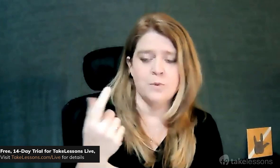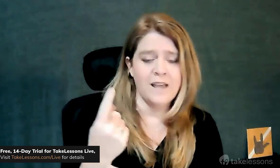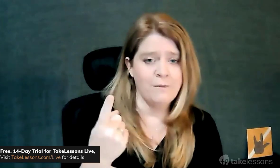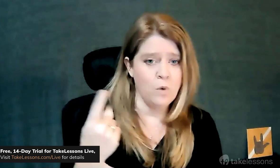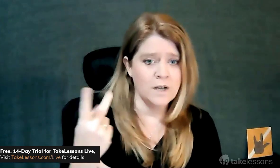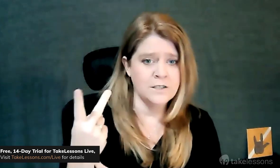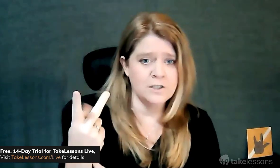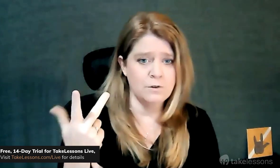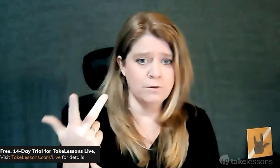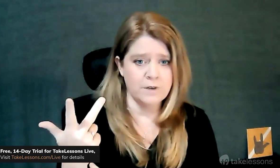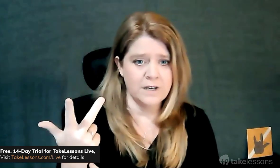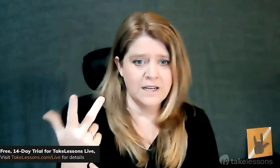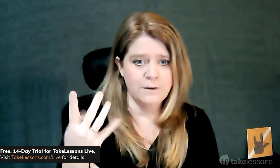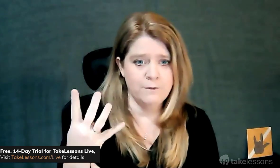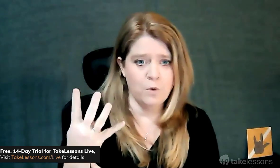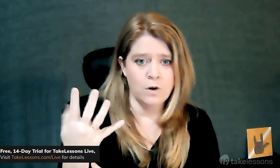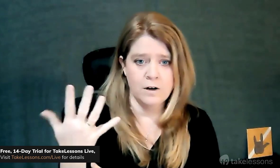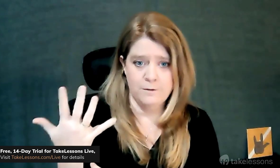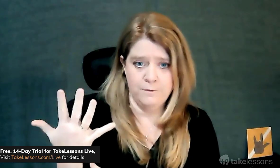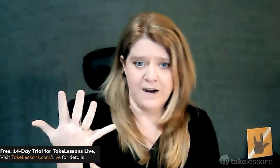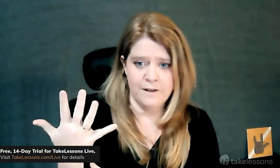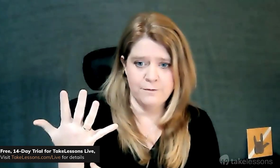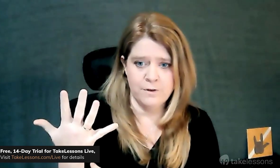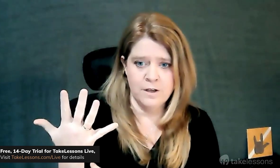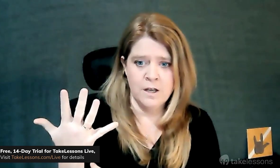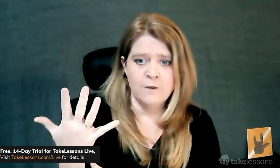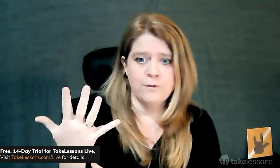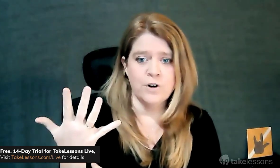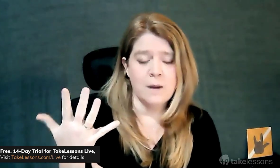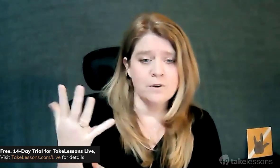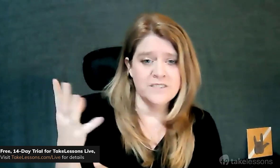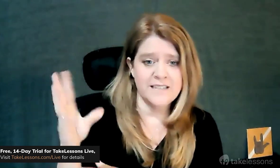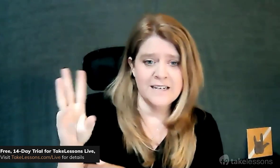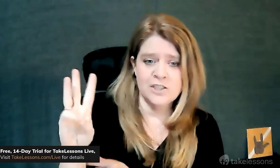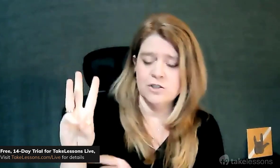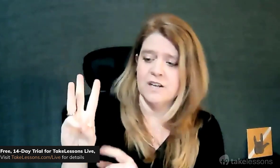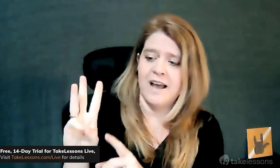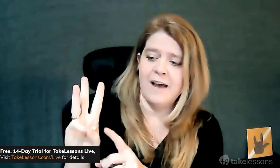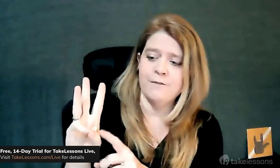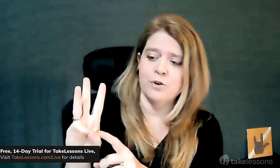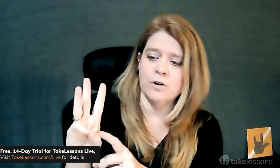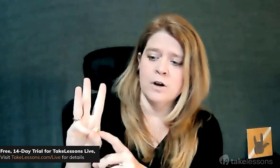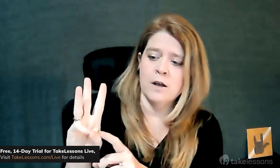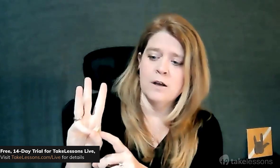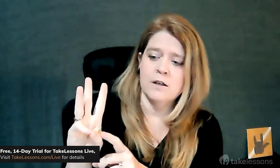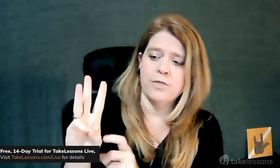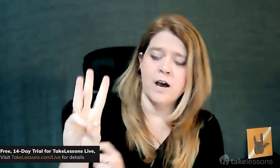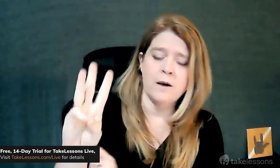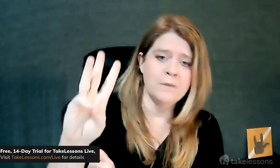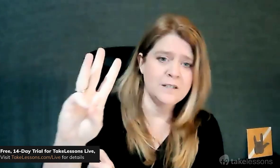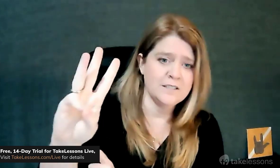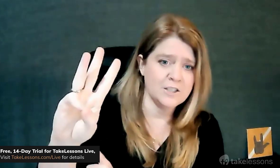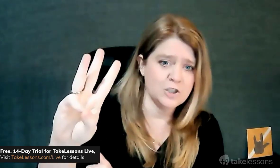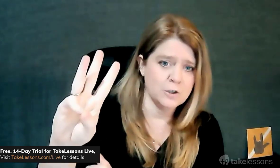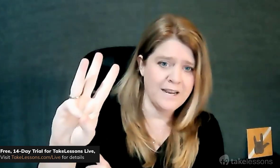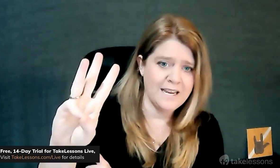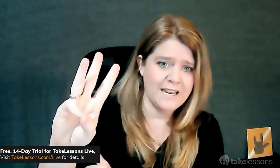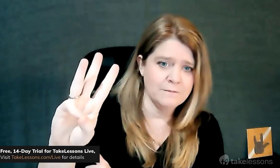have 1, 2, 3, 4, 5. For number 6, you're going to have your thumb touch your pinky.